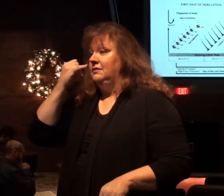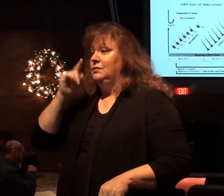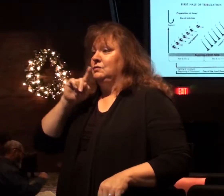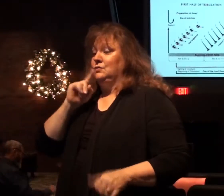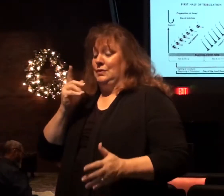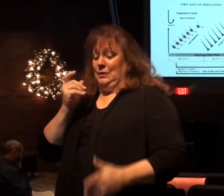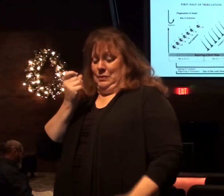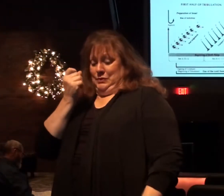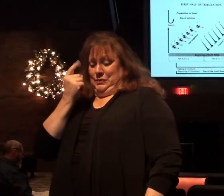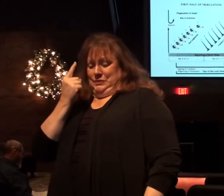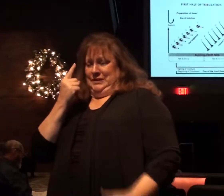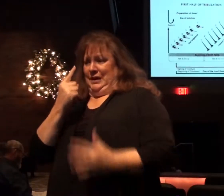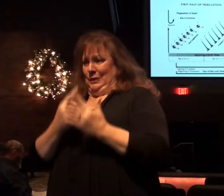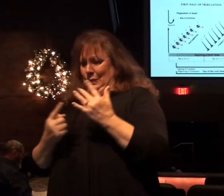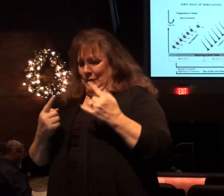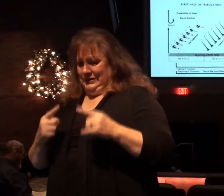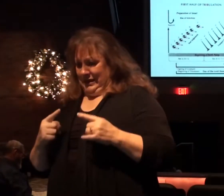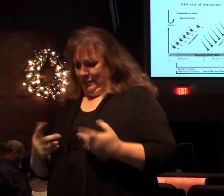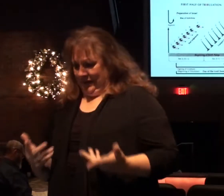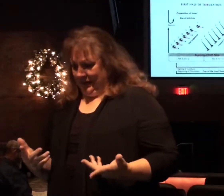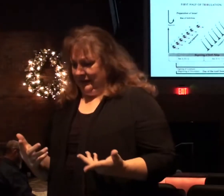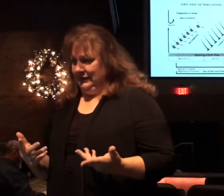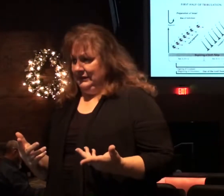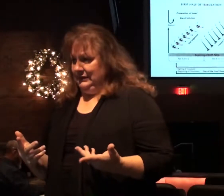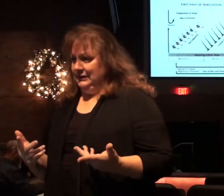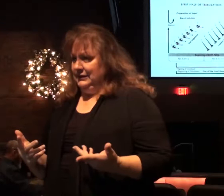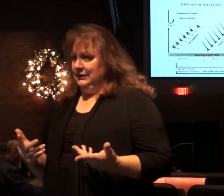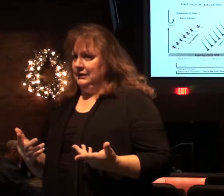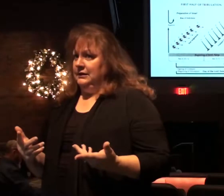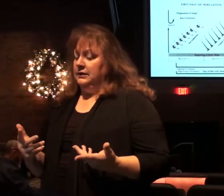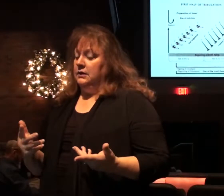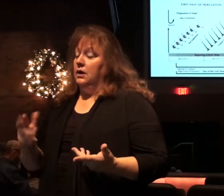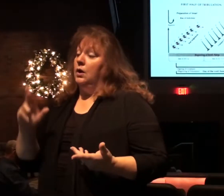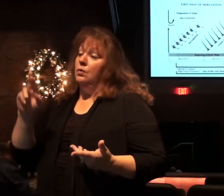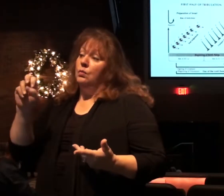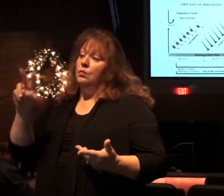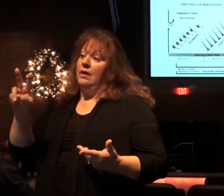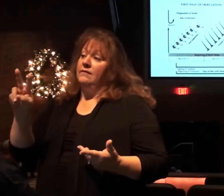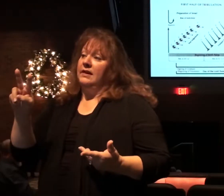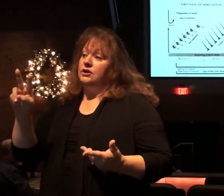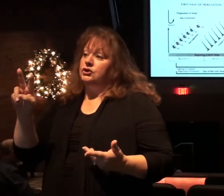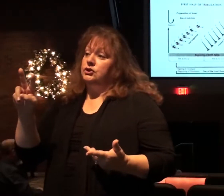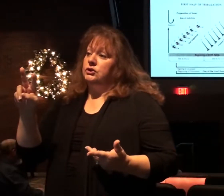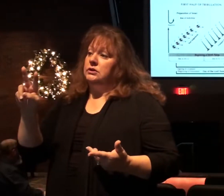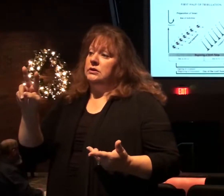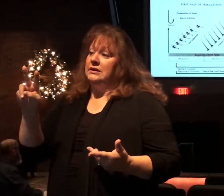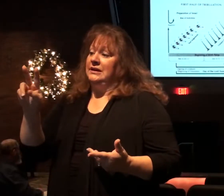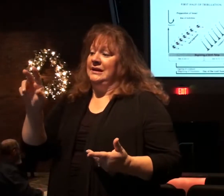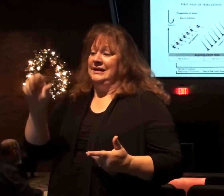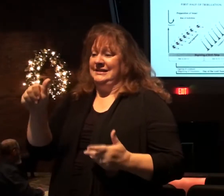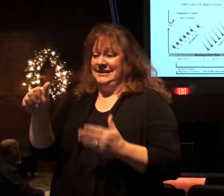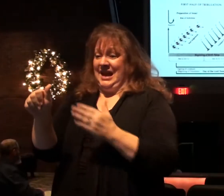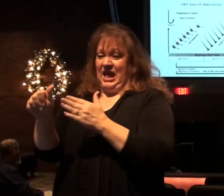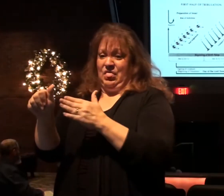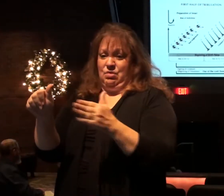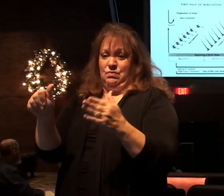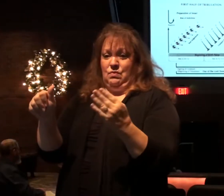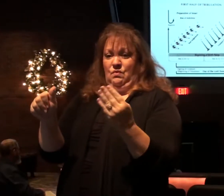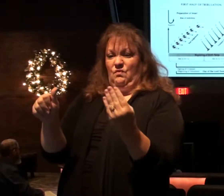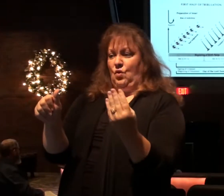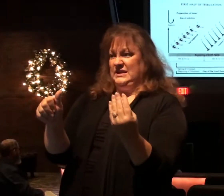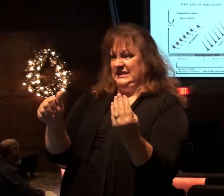grasp of what is taking place. So in Revelation chapters 10 through